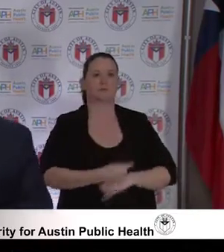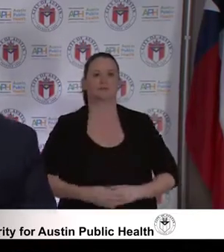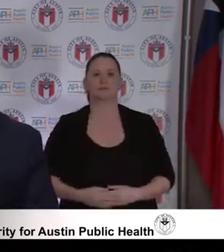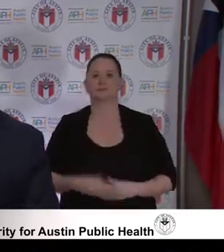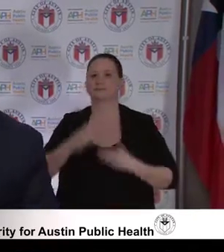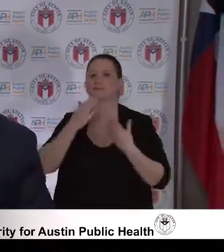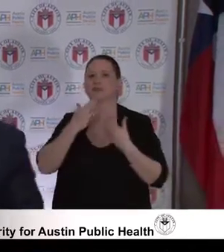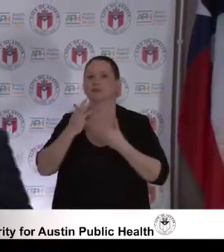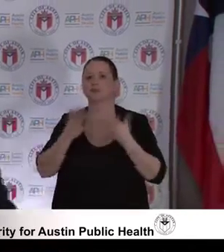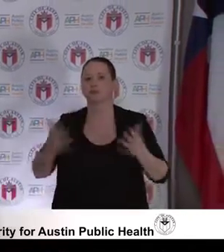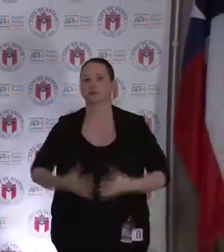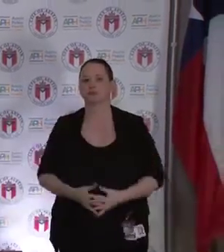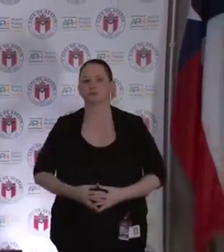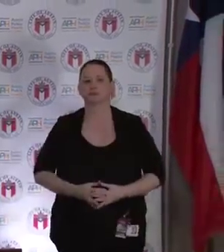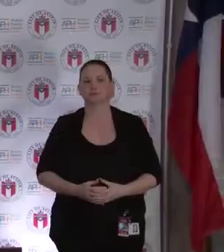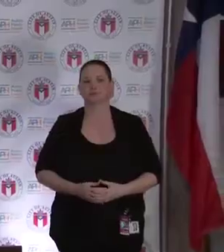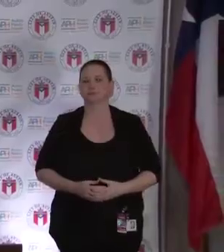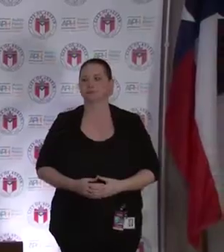Thank you so much.